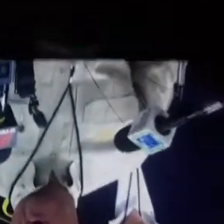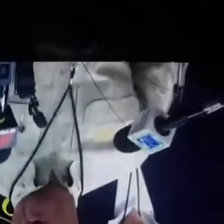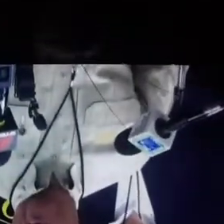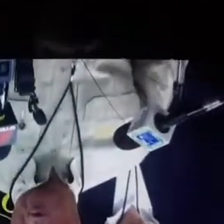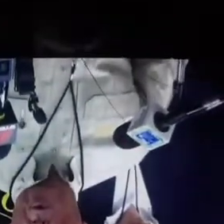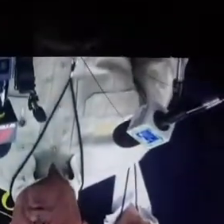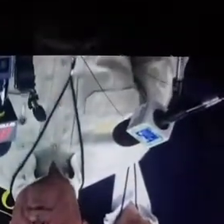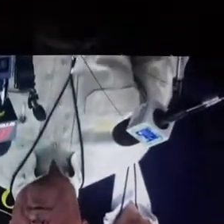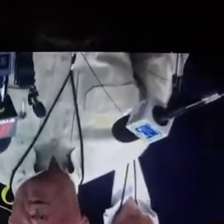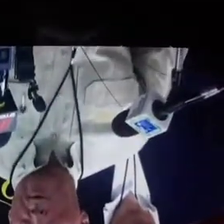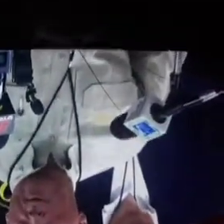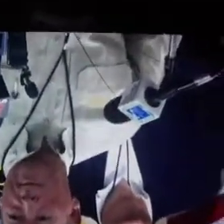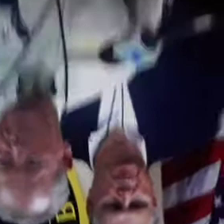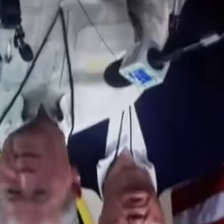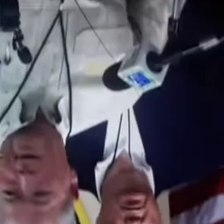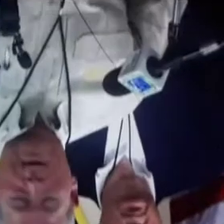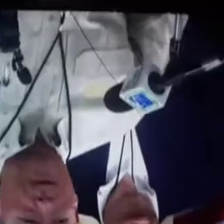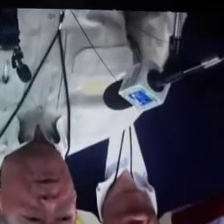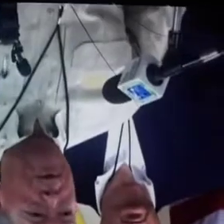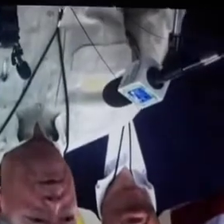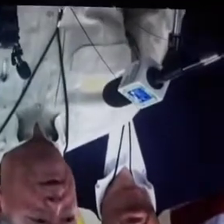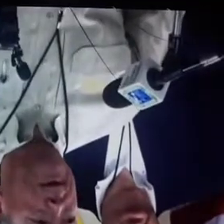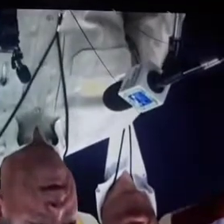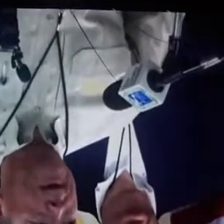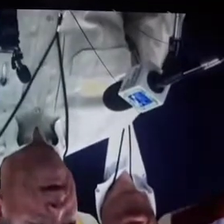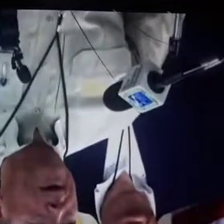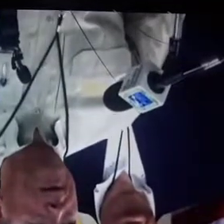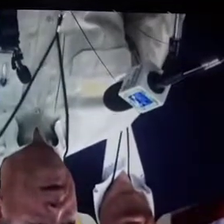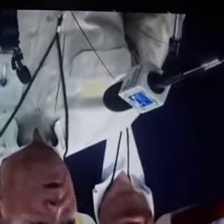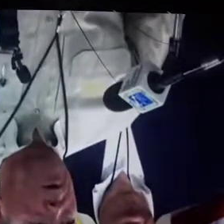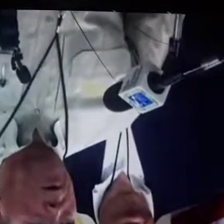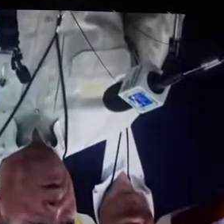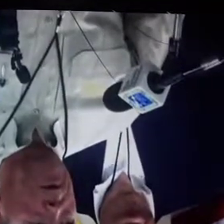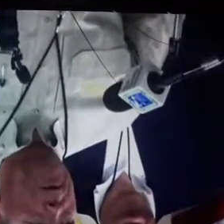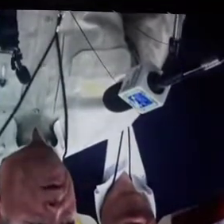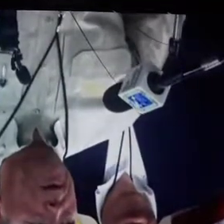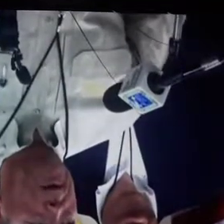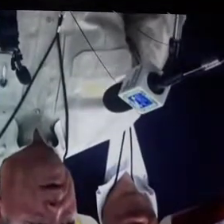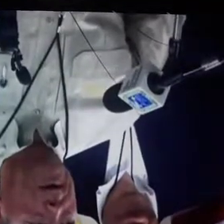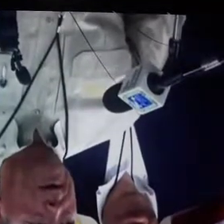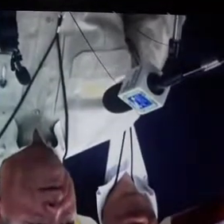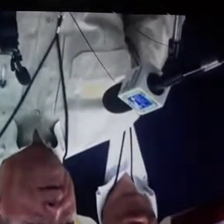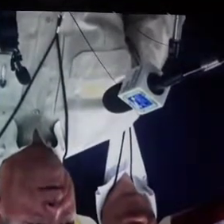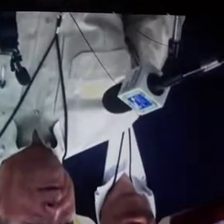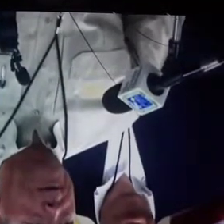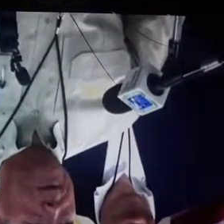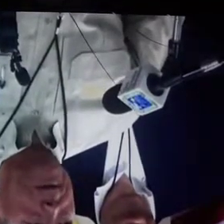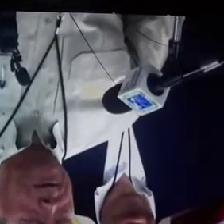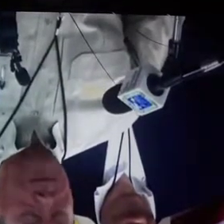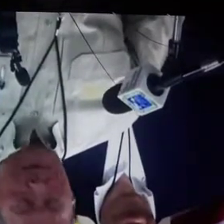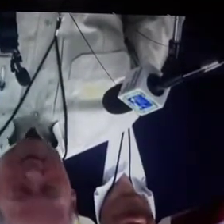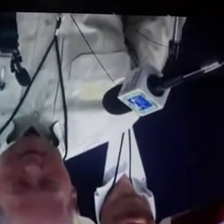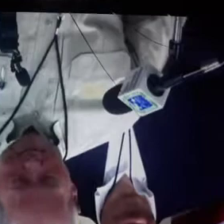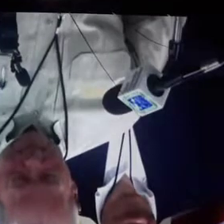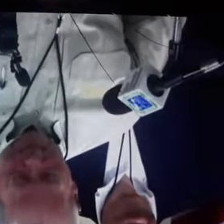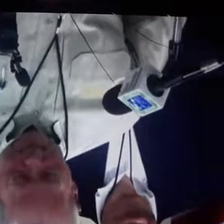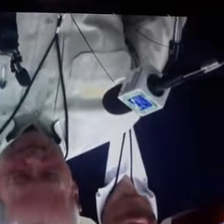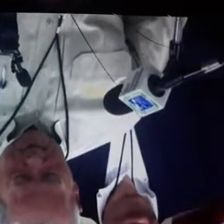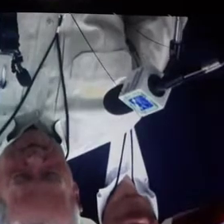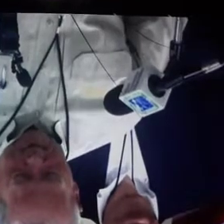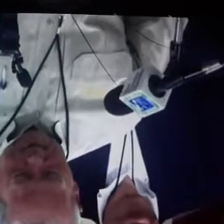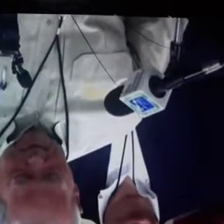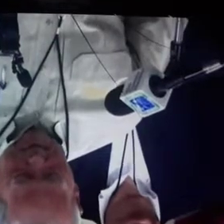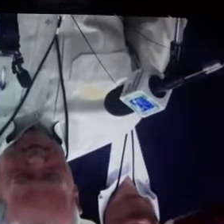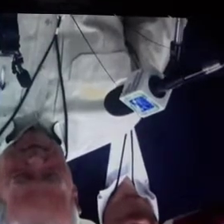Those curfews will be enforced. Appropriately, they are criminal events, so you need to keep that in